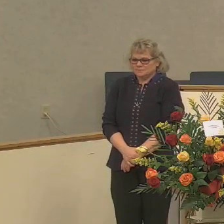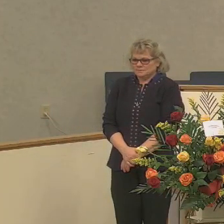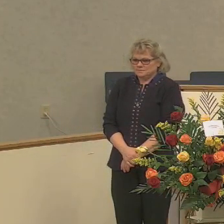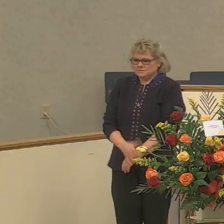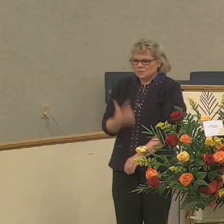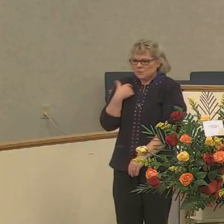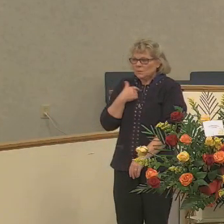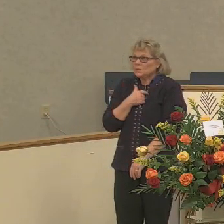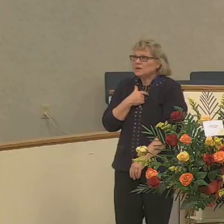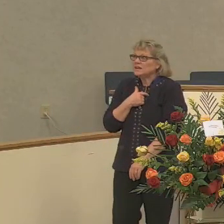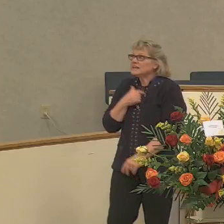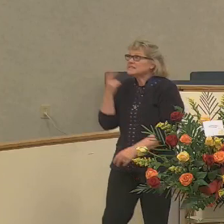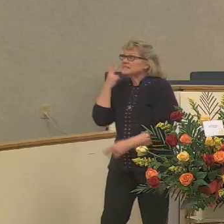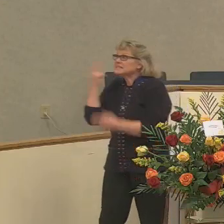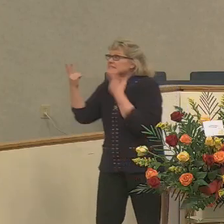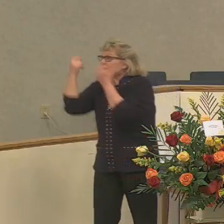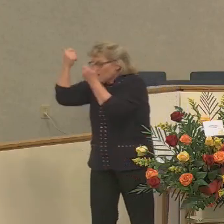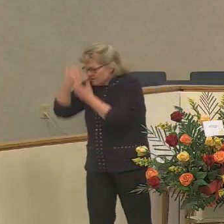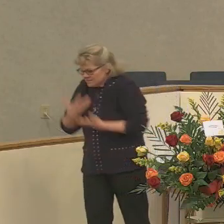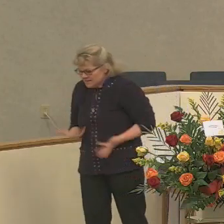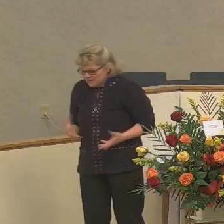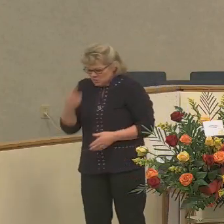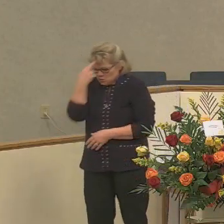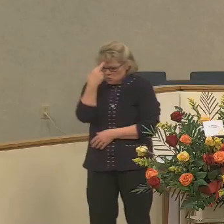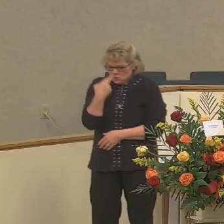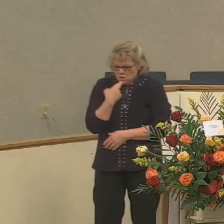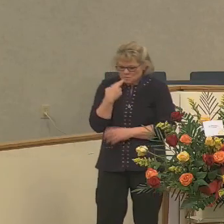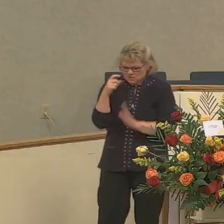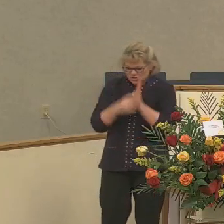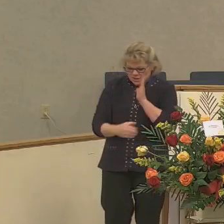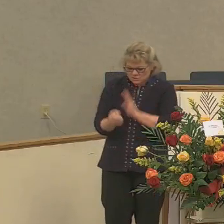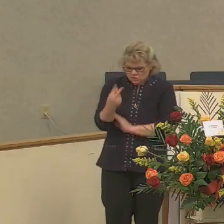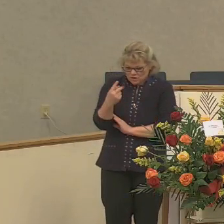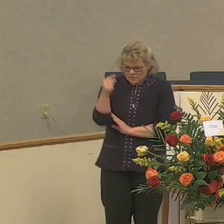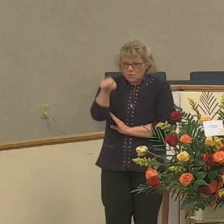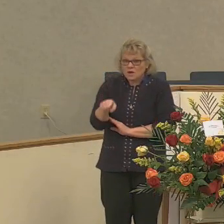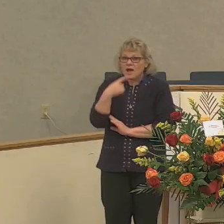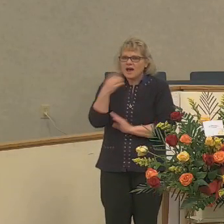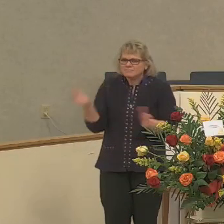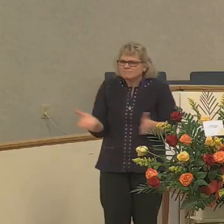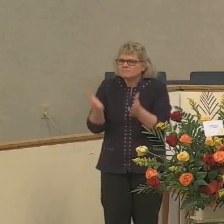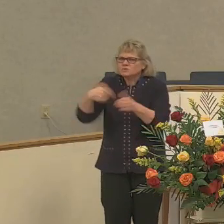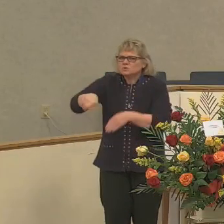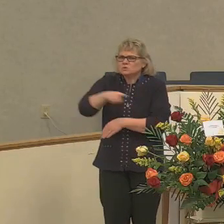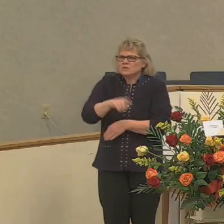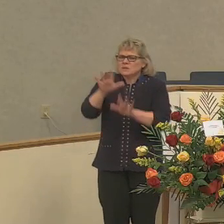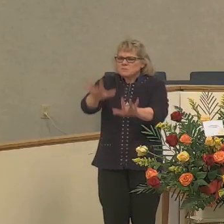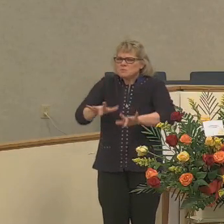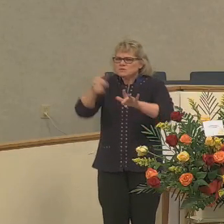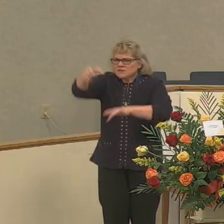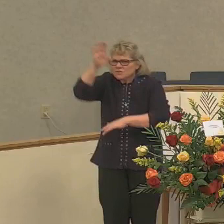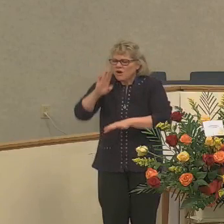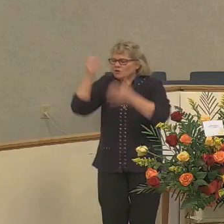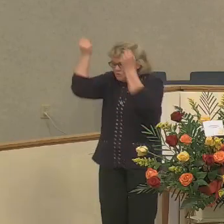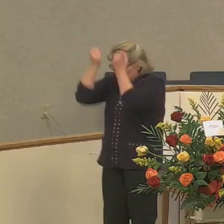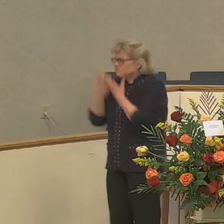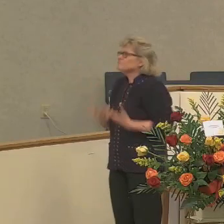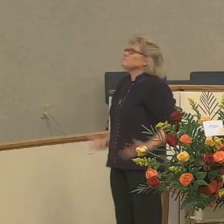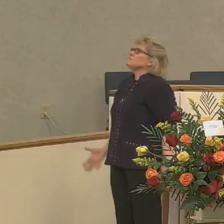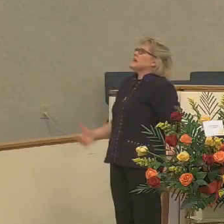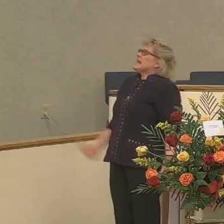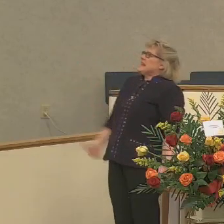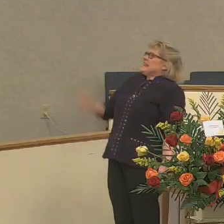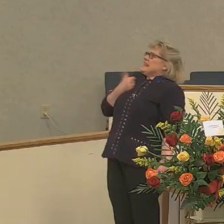could just see ourselves as Romans 12:1 puts it, I beseech you therefore, brethren, by the mercies of God, that you present your bodies